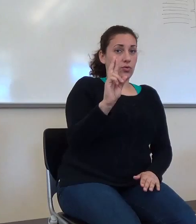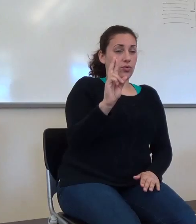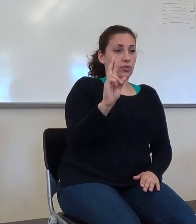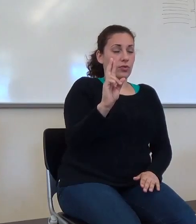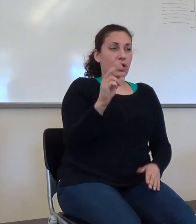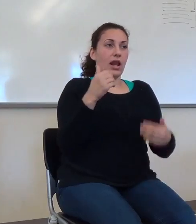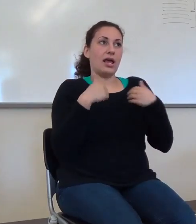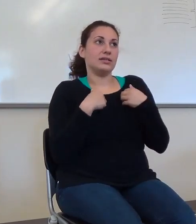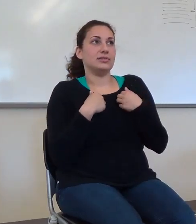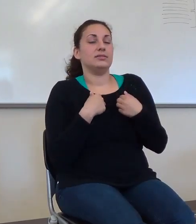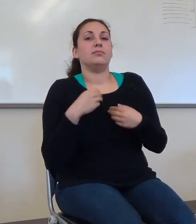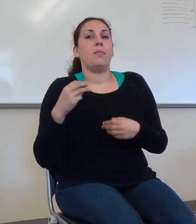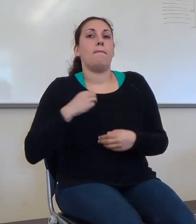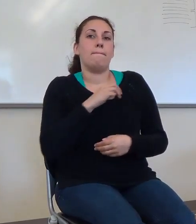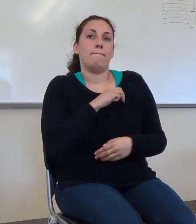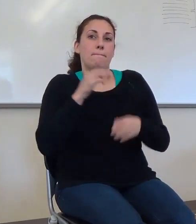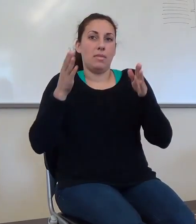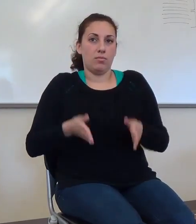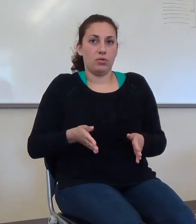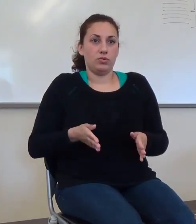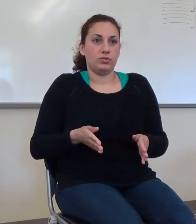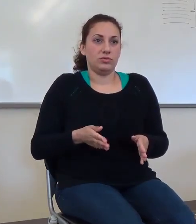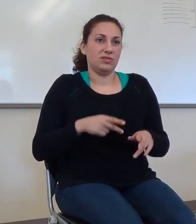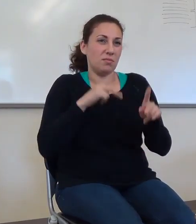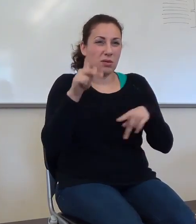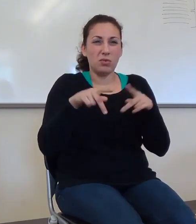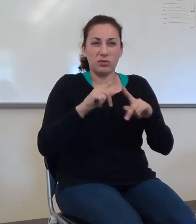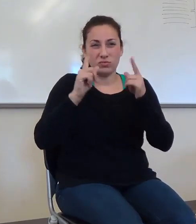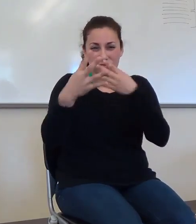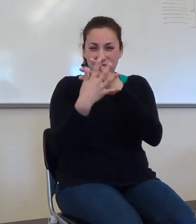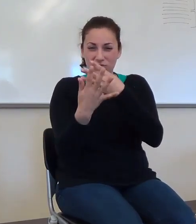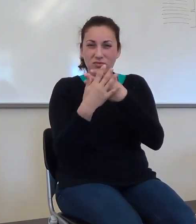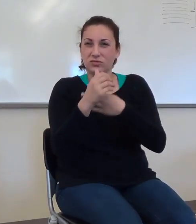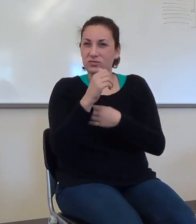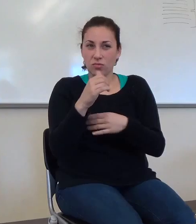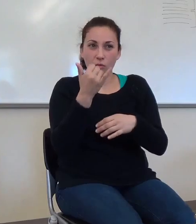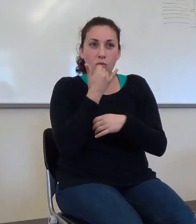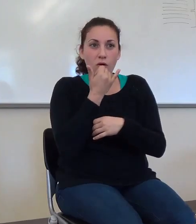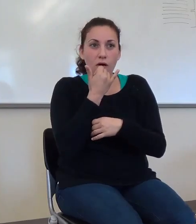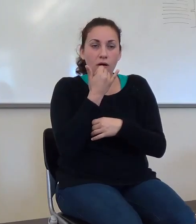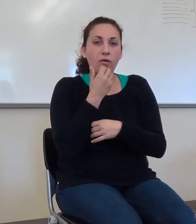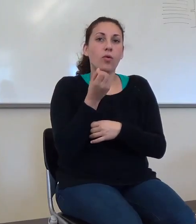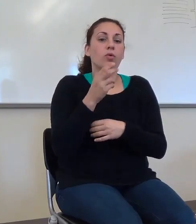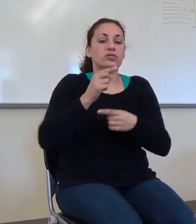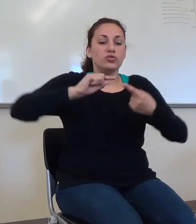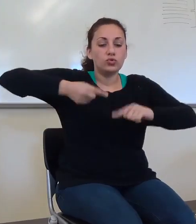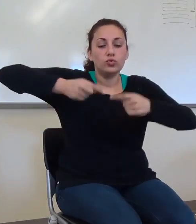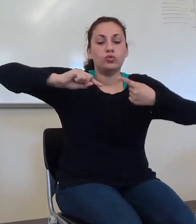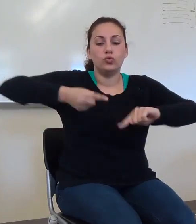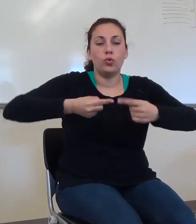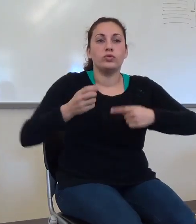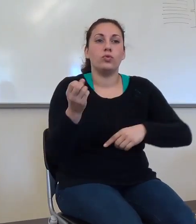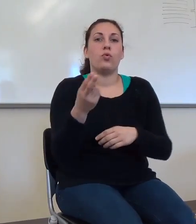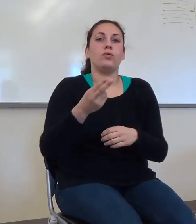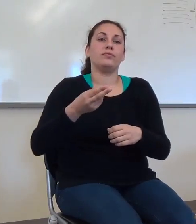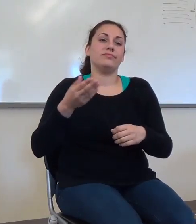people who face unjust imprisonment, unfair trials, torture, or execution. The main